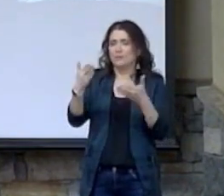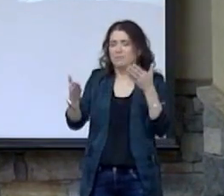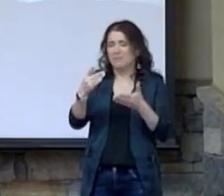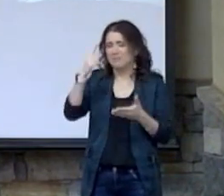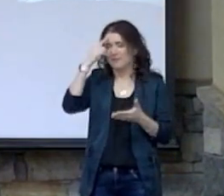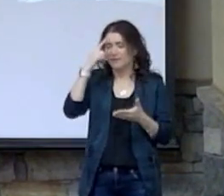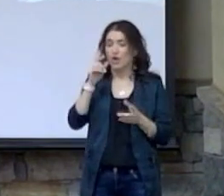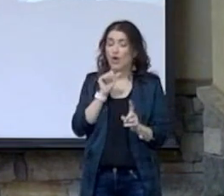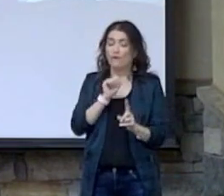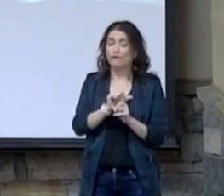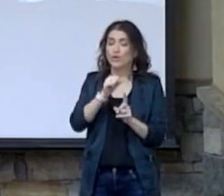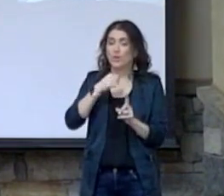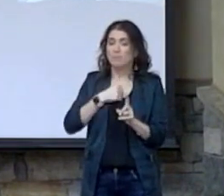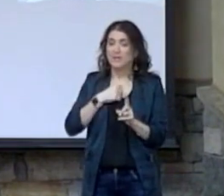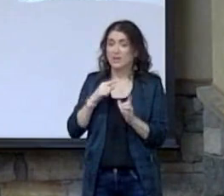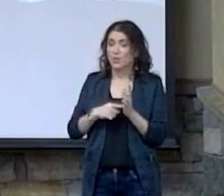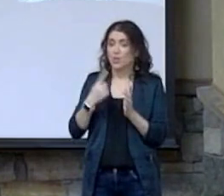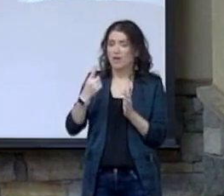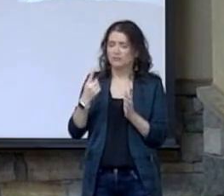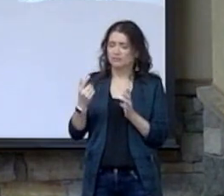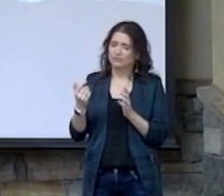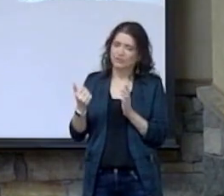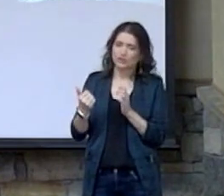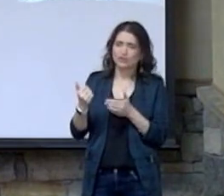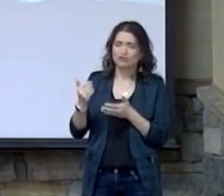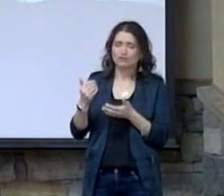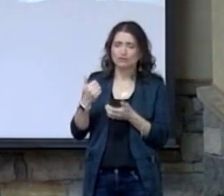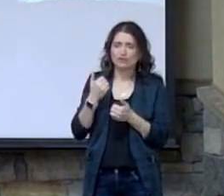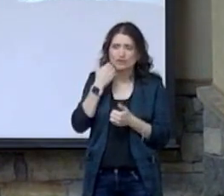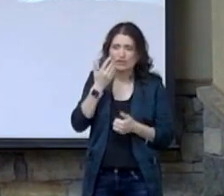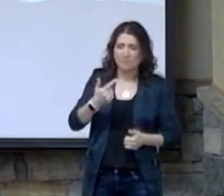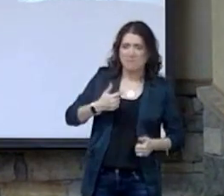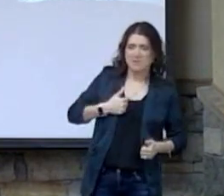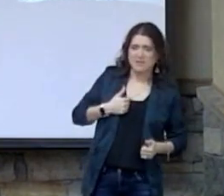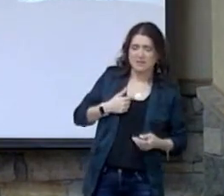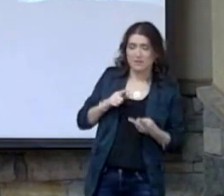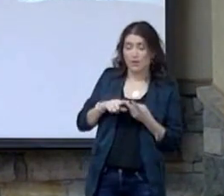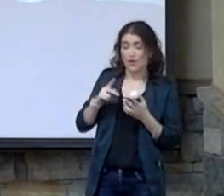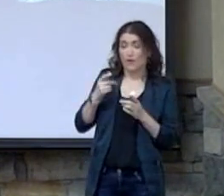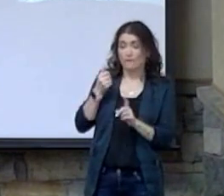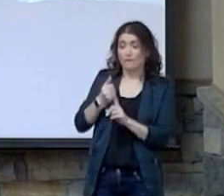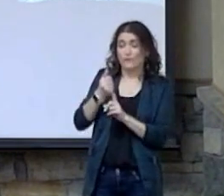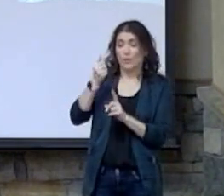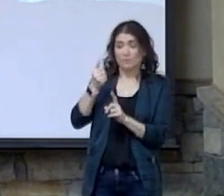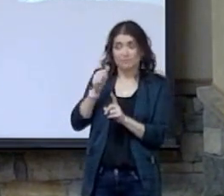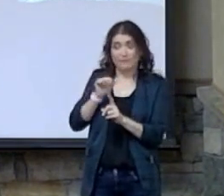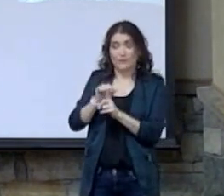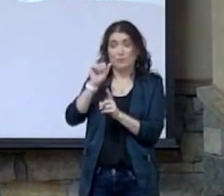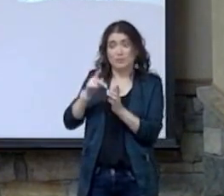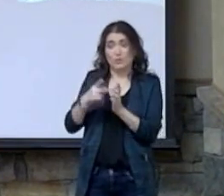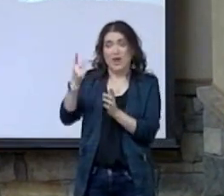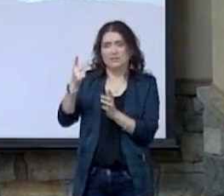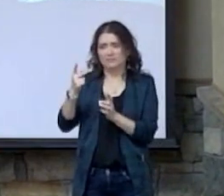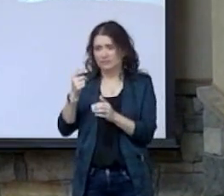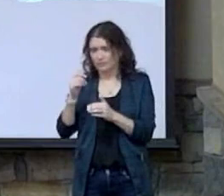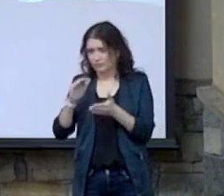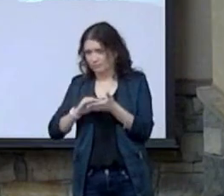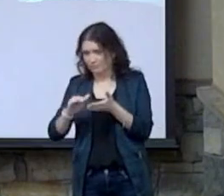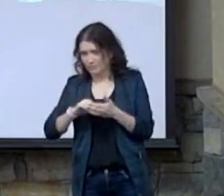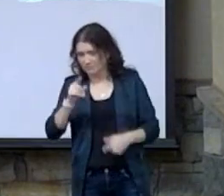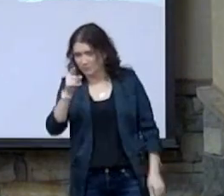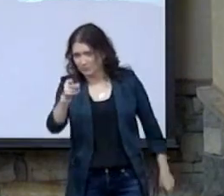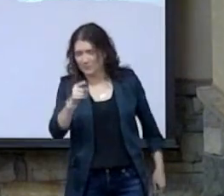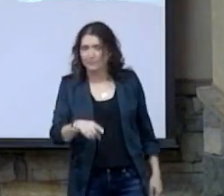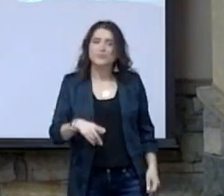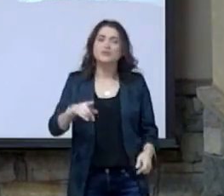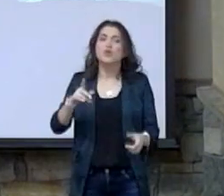me once, shame on me. Fool me twice, shame on you, right? And the idea behind that saying is pretty simple. You do